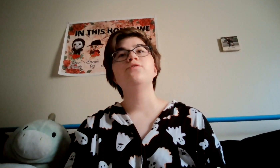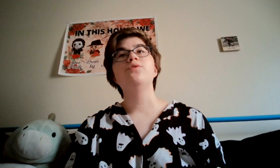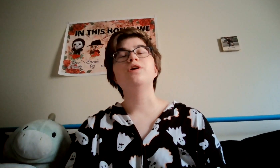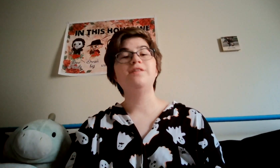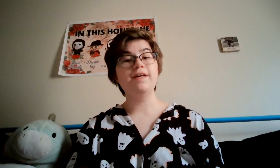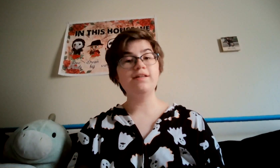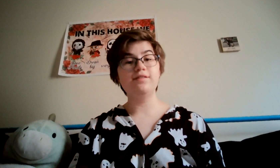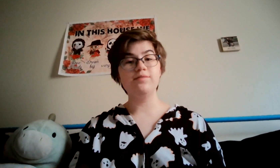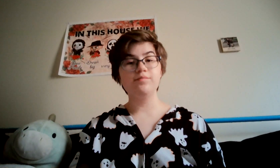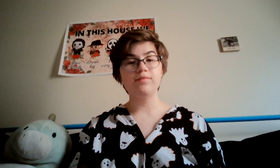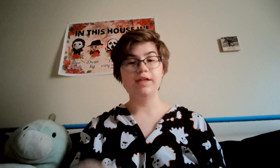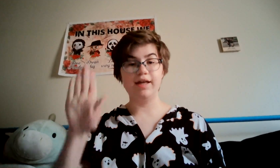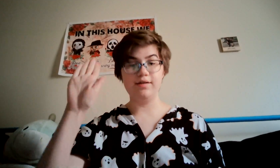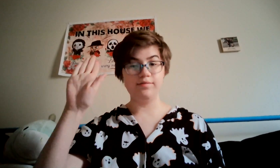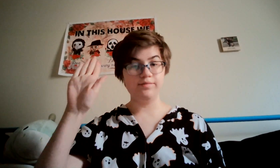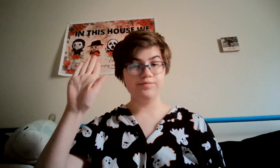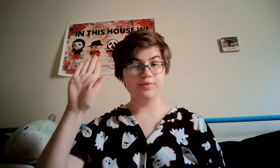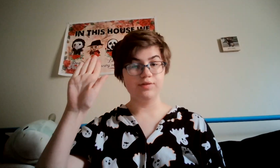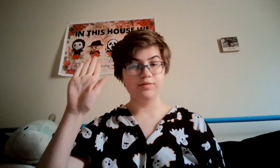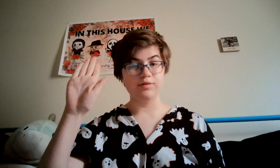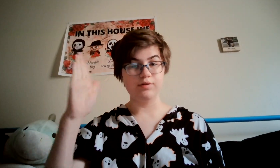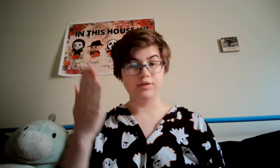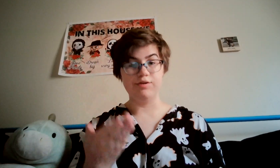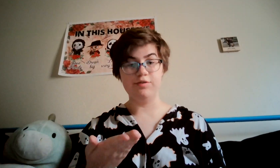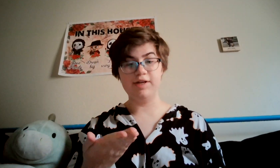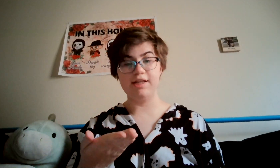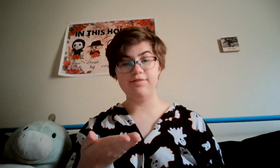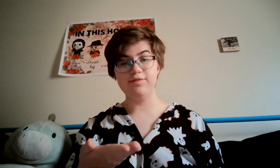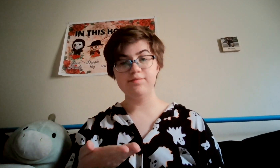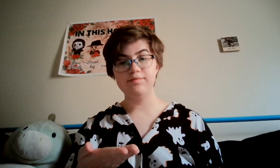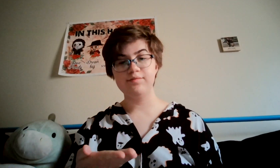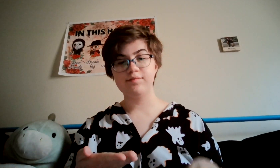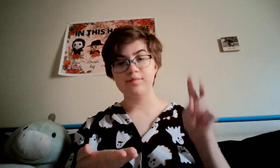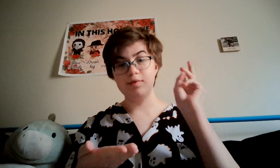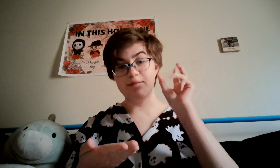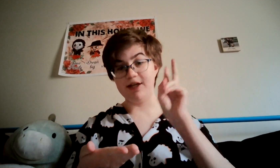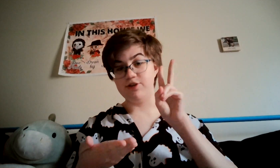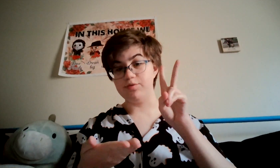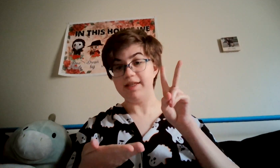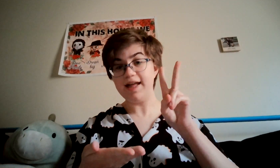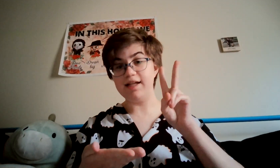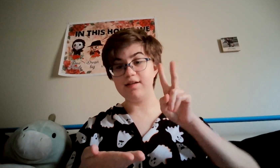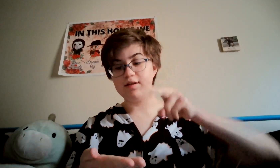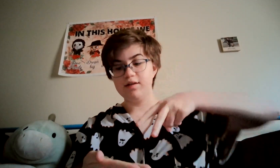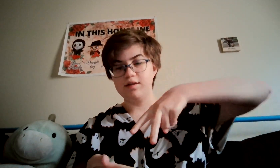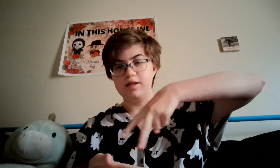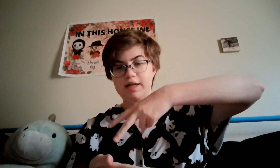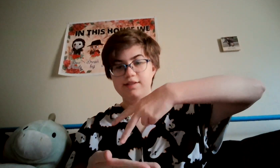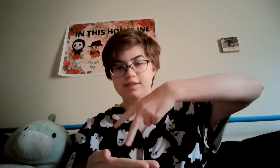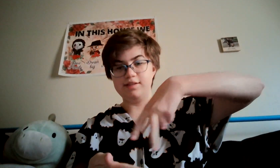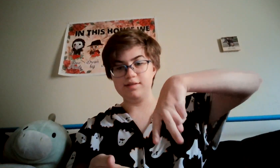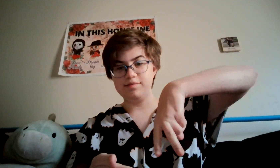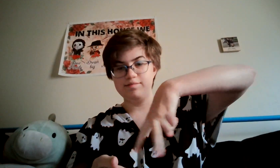For dance, again, close 5, make a 2 again, and just back and